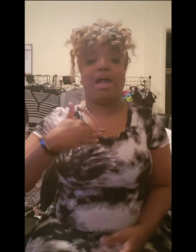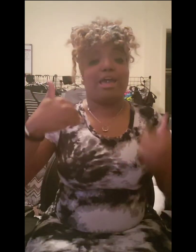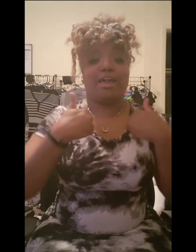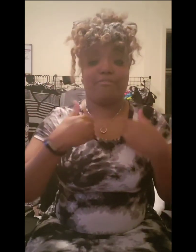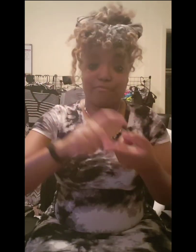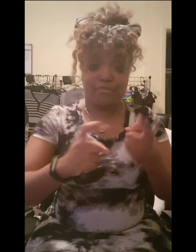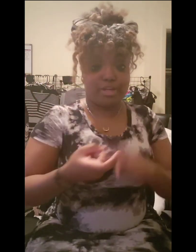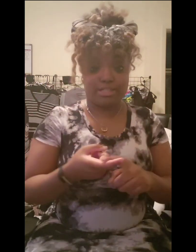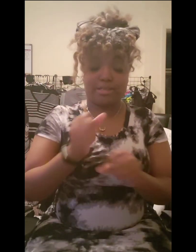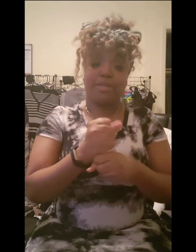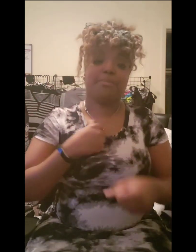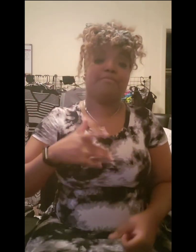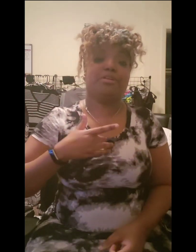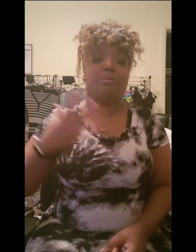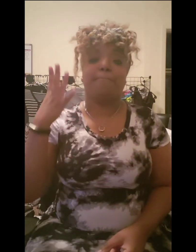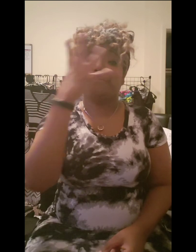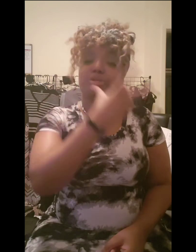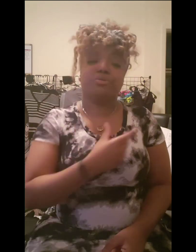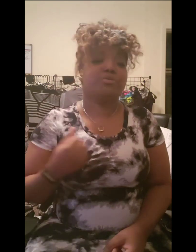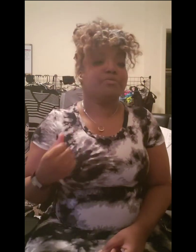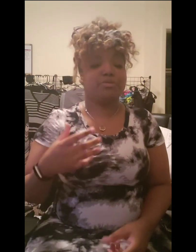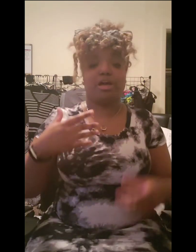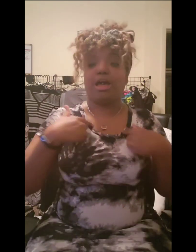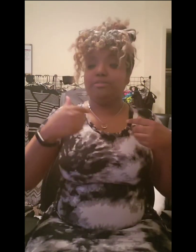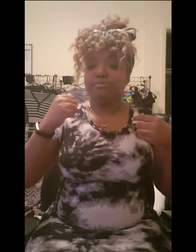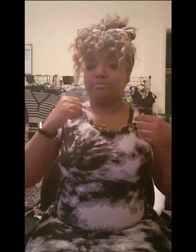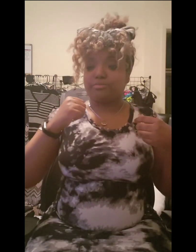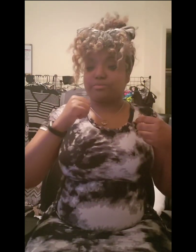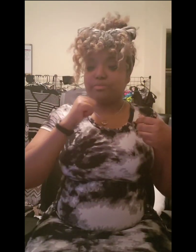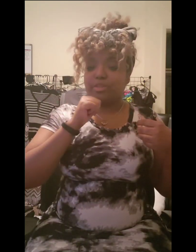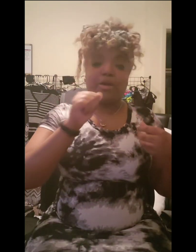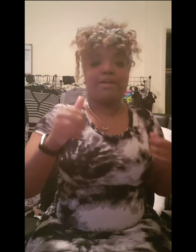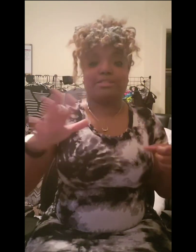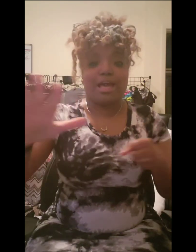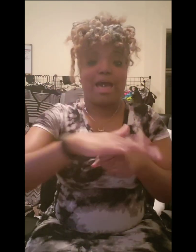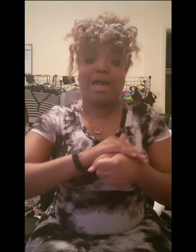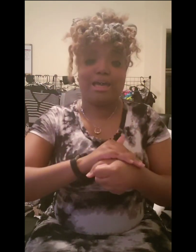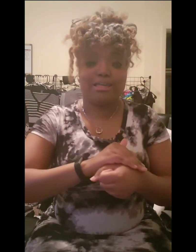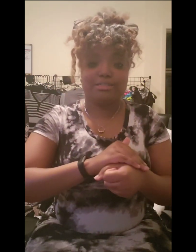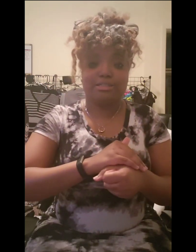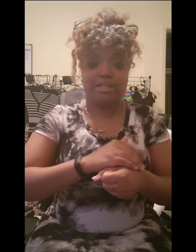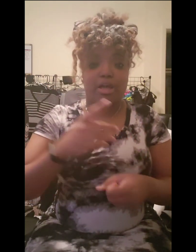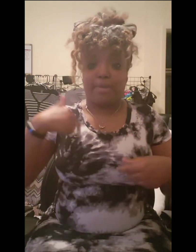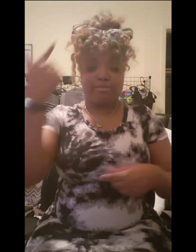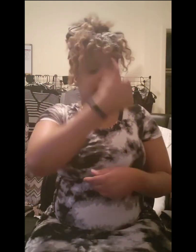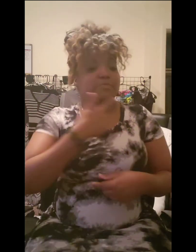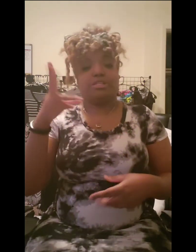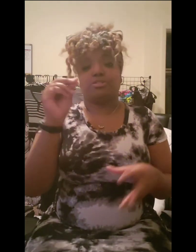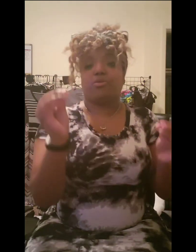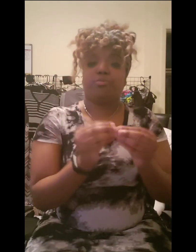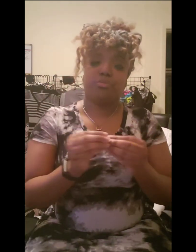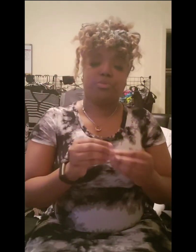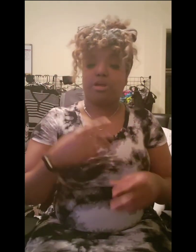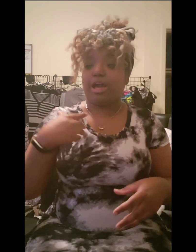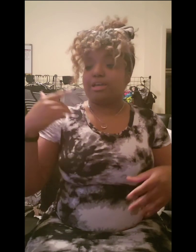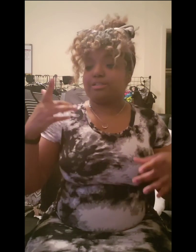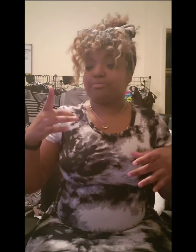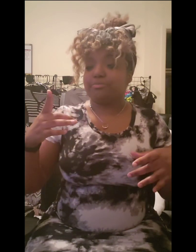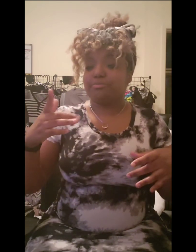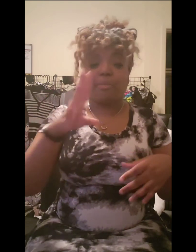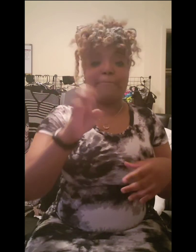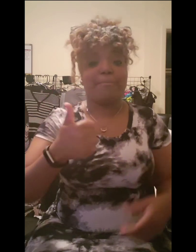as a compliment. It just meant that I was not your cup of tea. And that's okay. I'm just happy